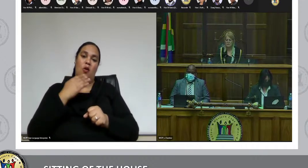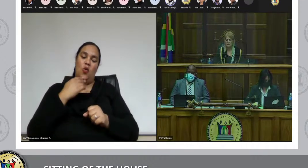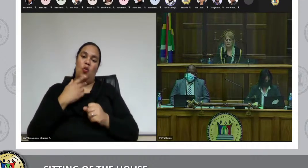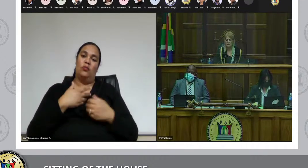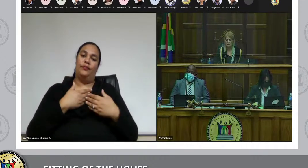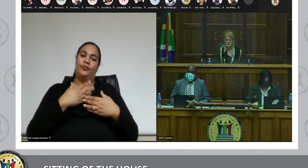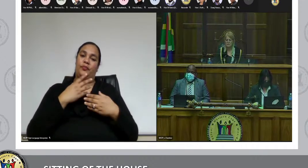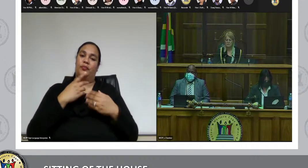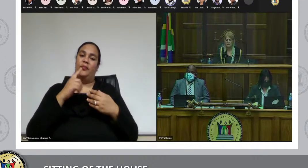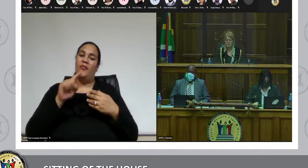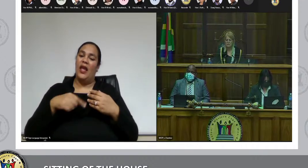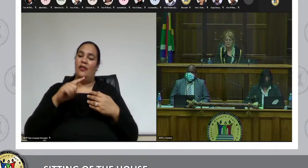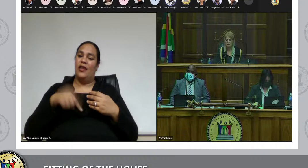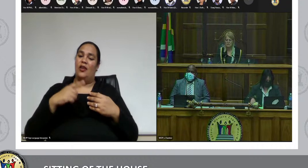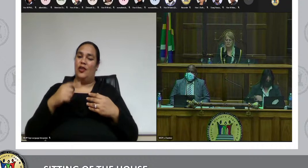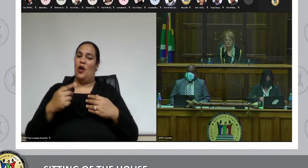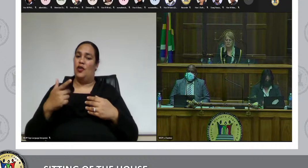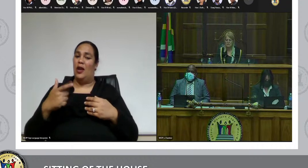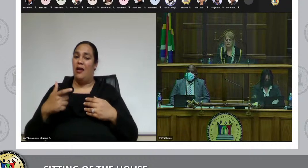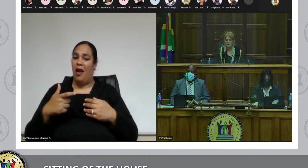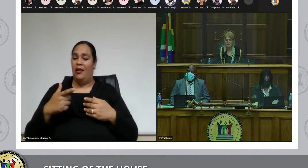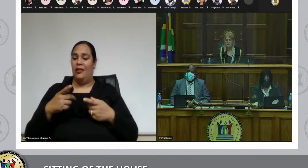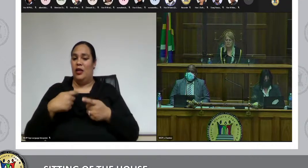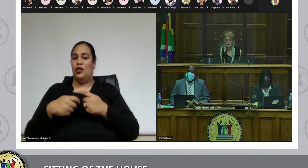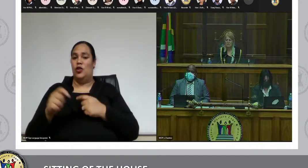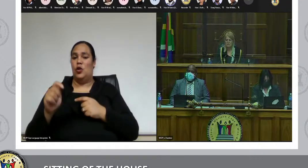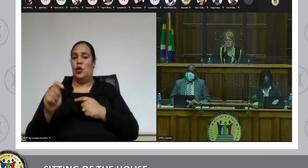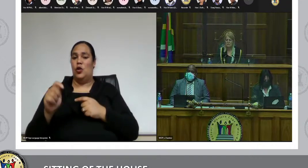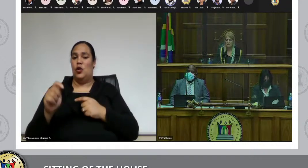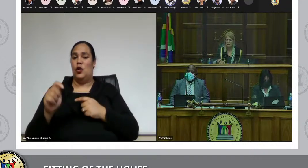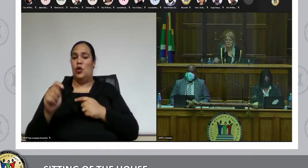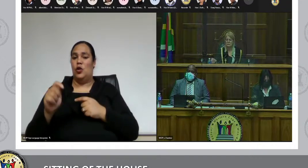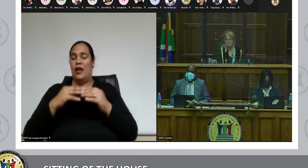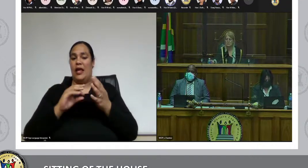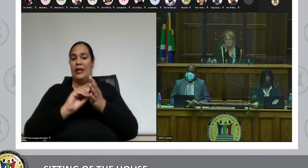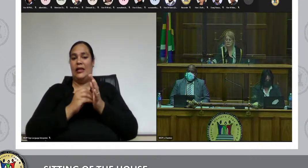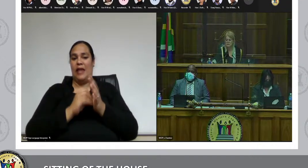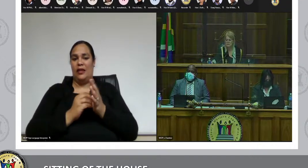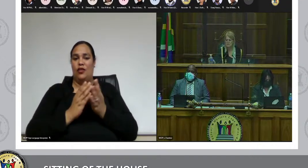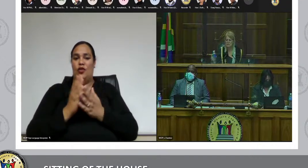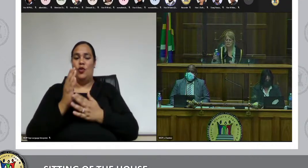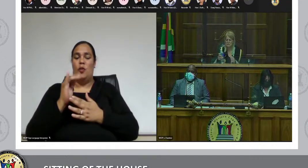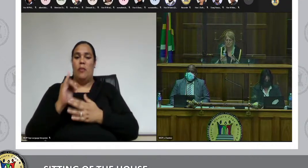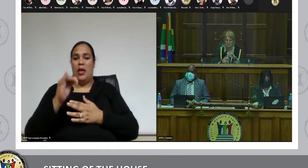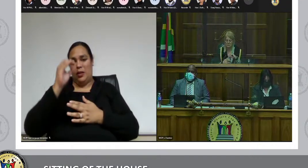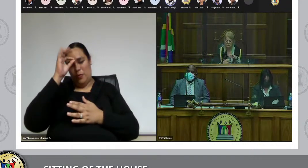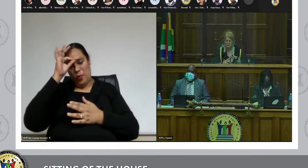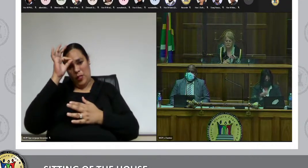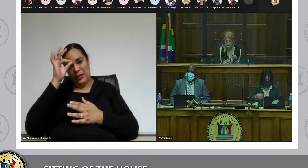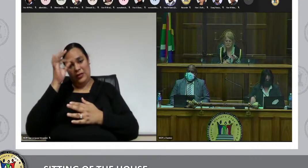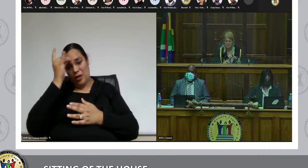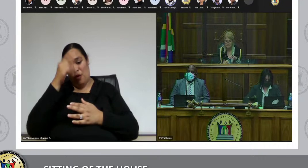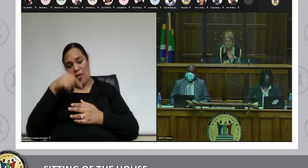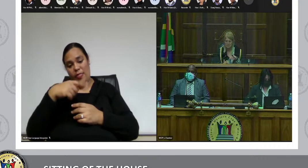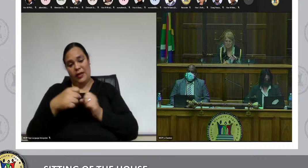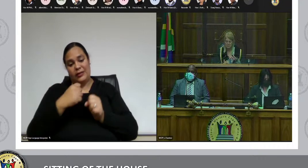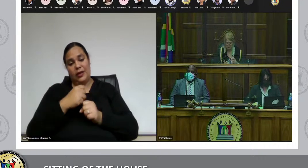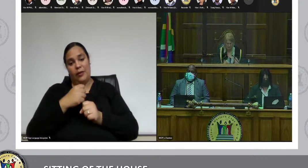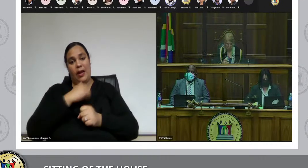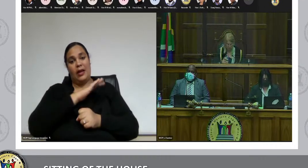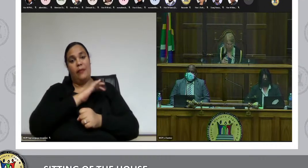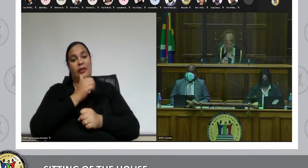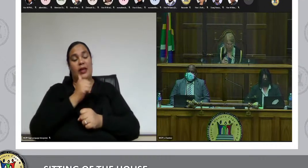a trace of thousands of illegal guns which were sold to Cape Flat gangs by bad police. In March this year, in my capacity as